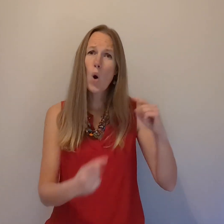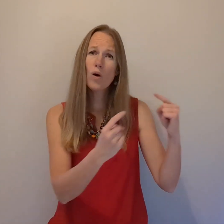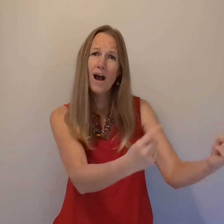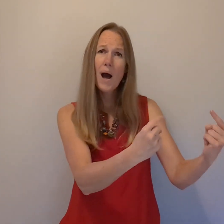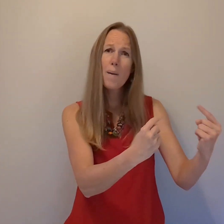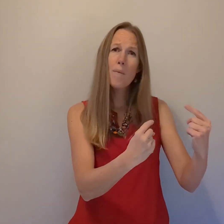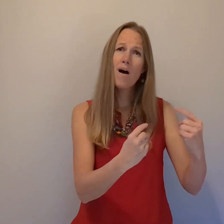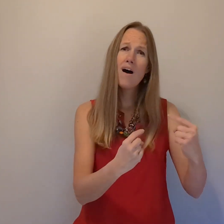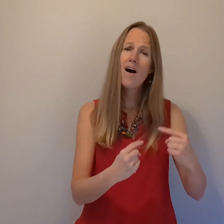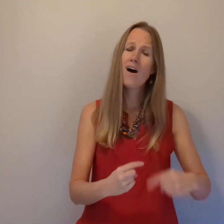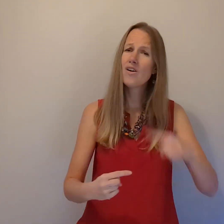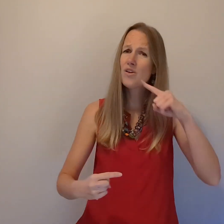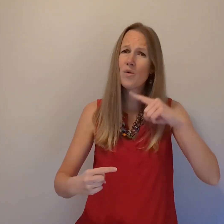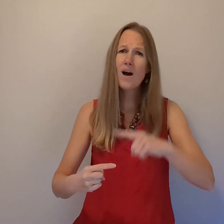Oh, come, all you